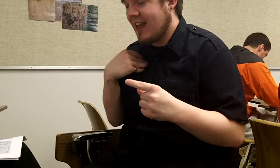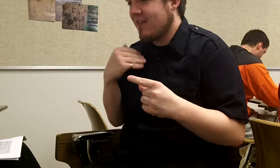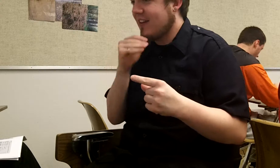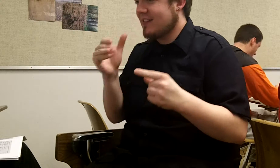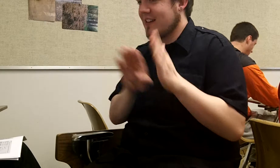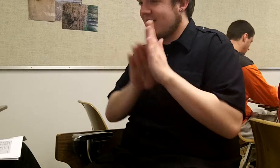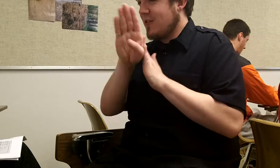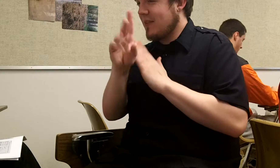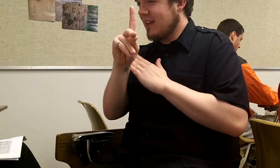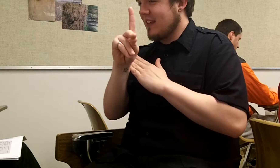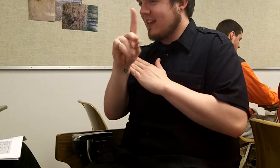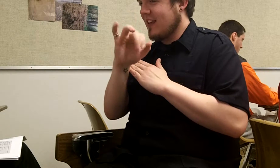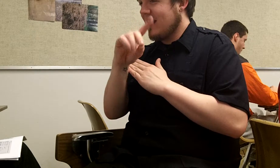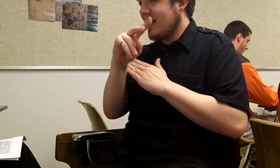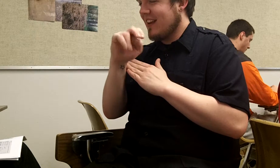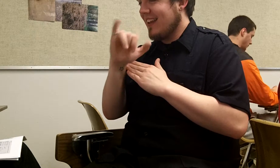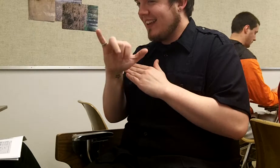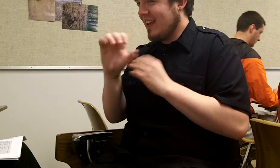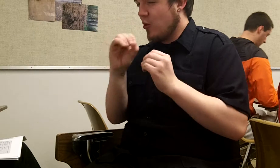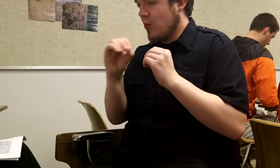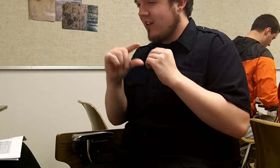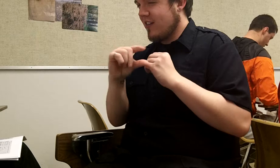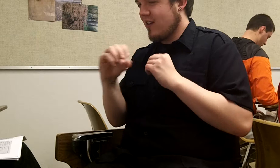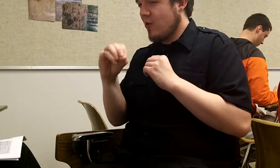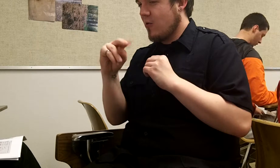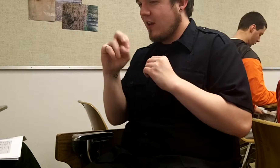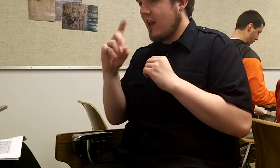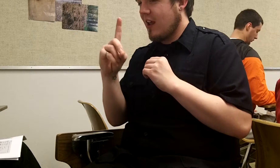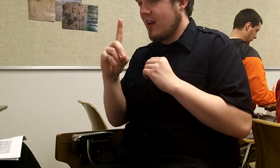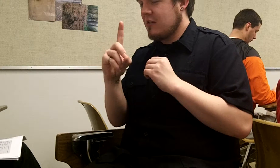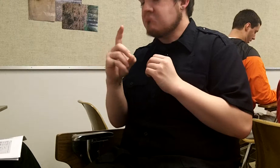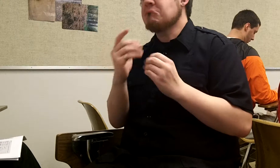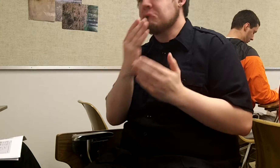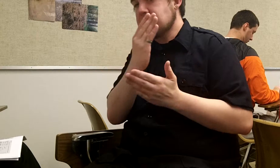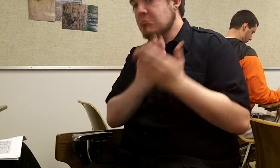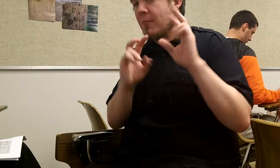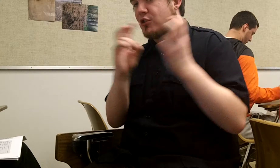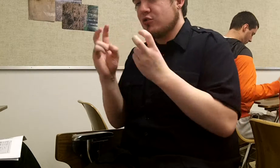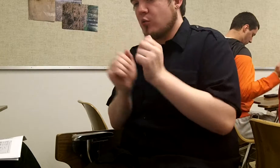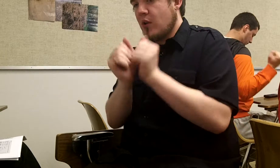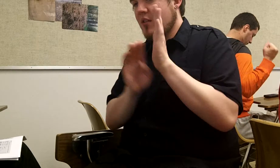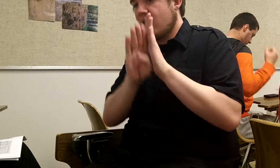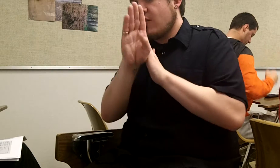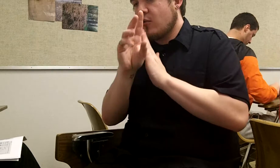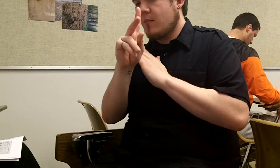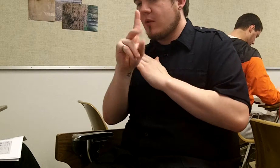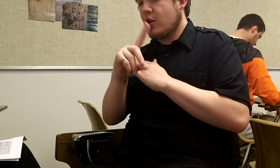gonads are developing. There's actually some issues with gonad development too, but this is just an example of one of the places that Wnt